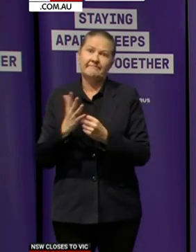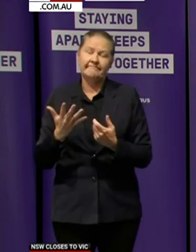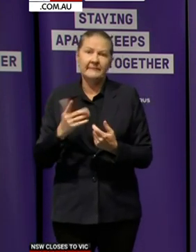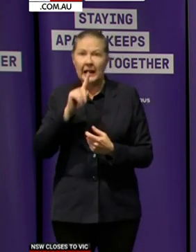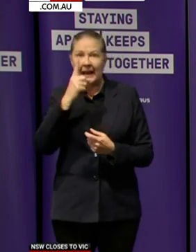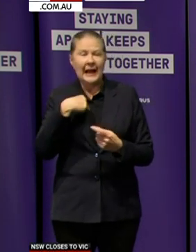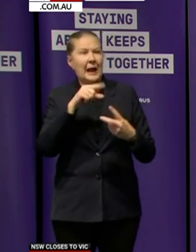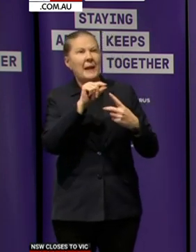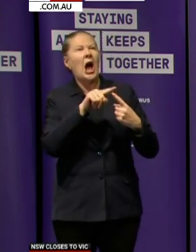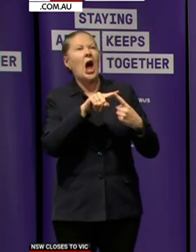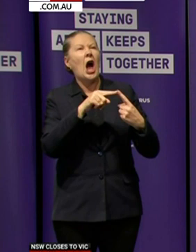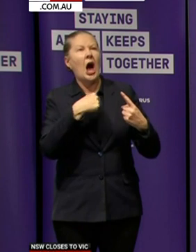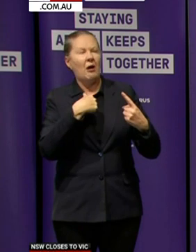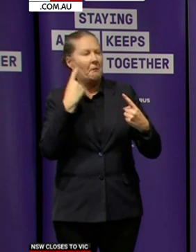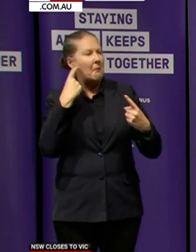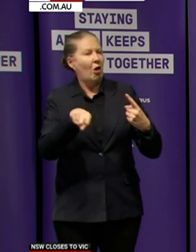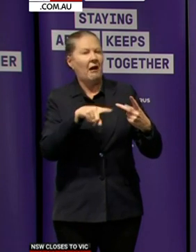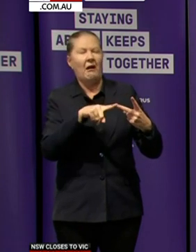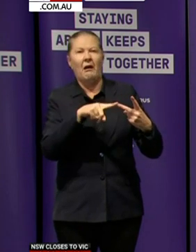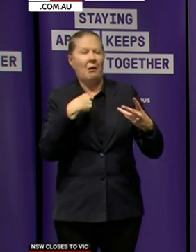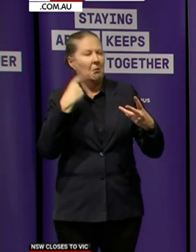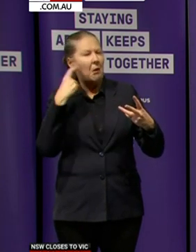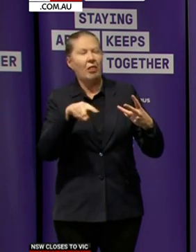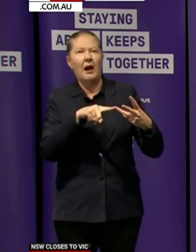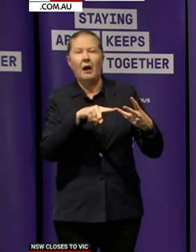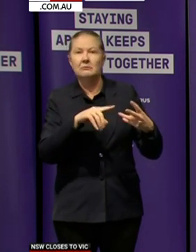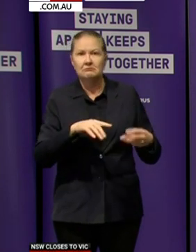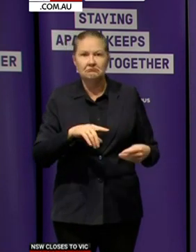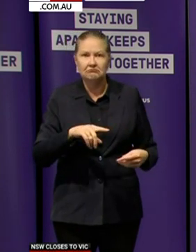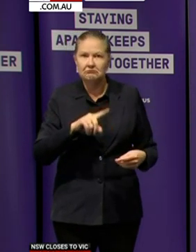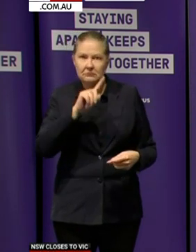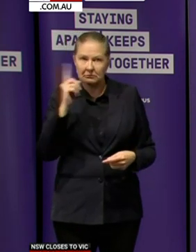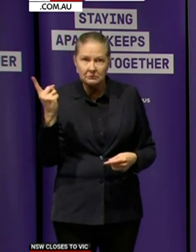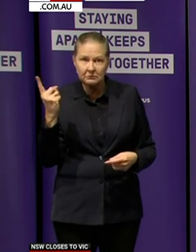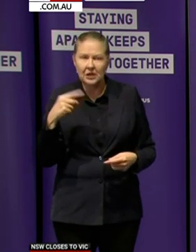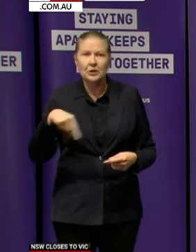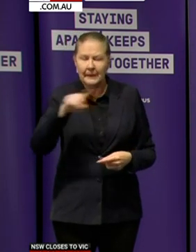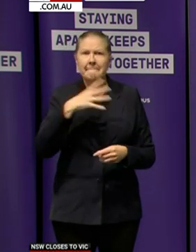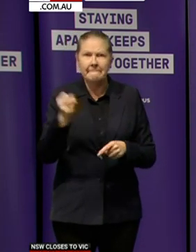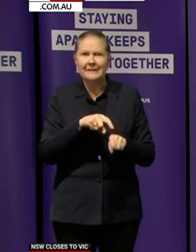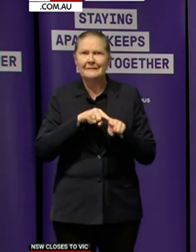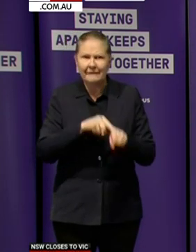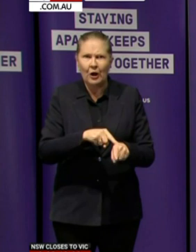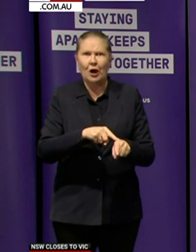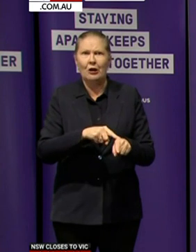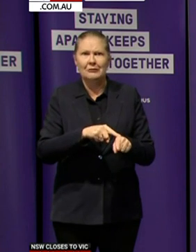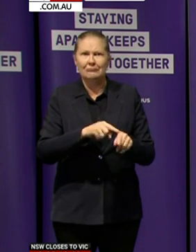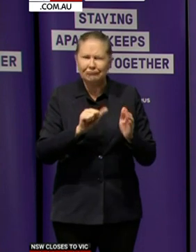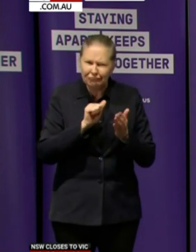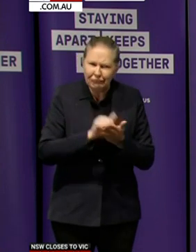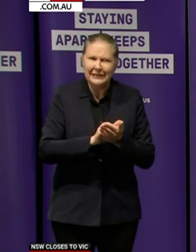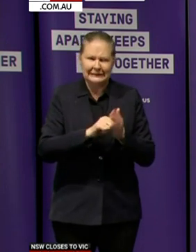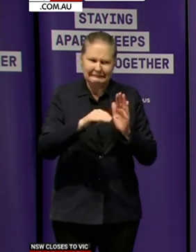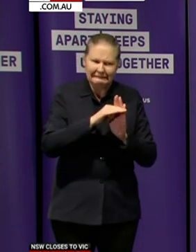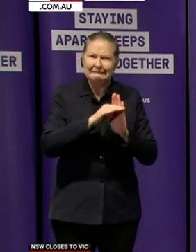You can't let your frustration get the better of you. We've all got to do the right thing. Otherwise, we will not